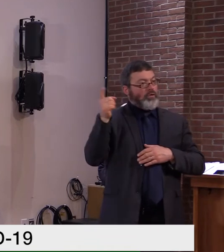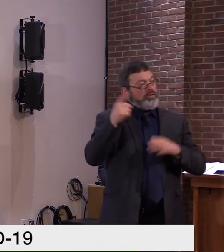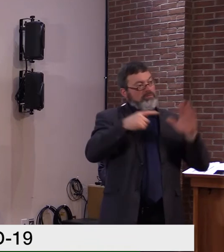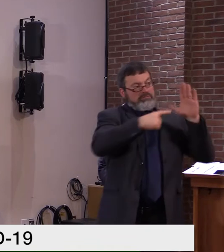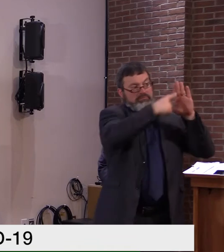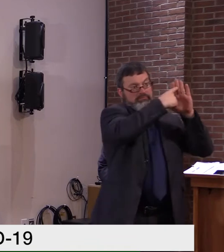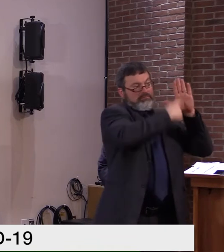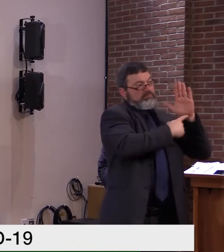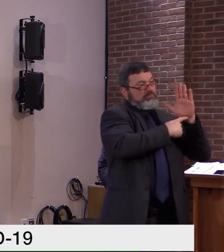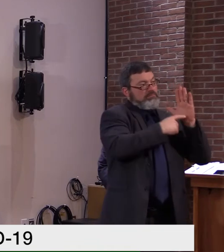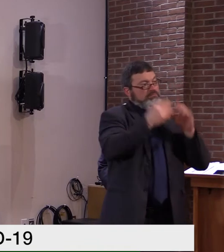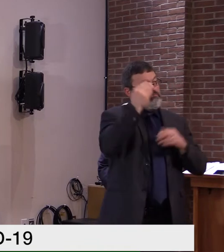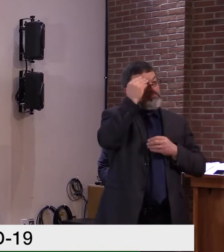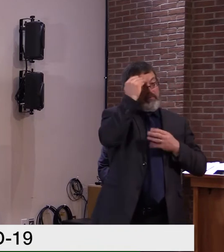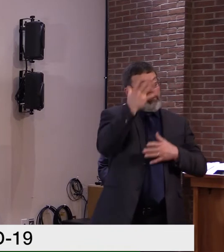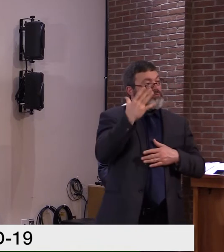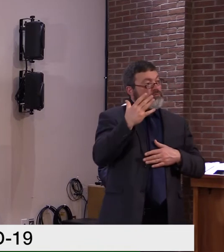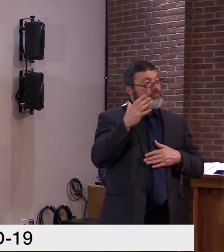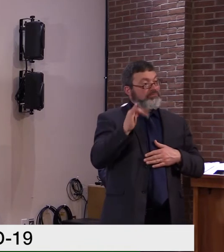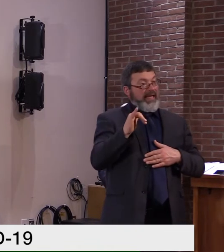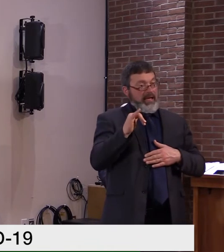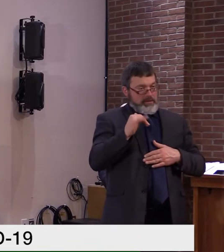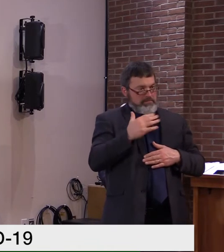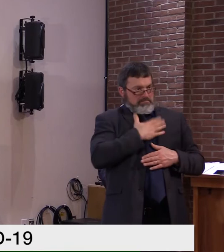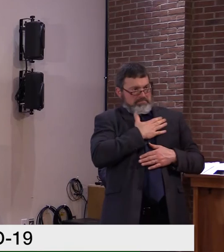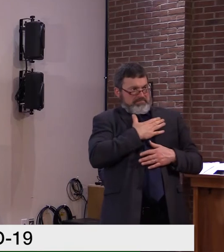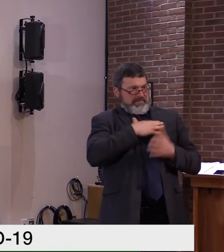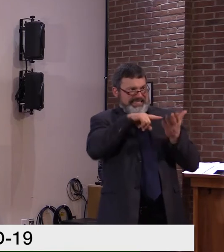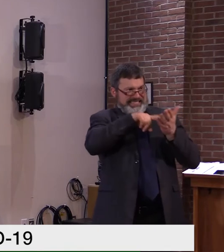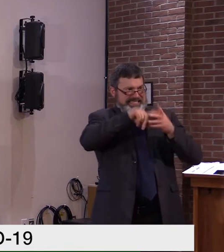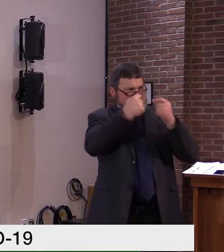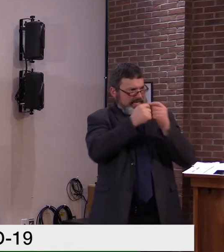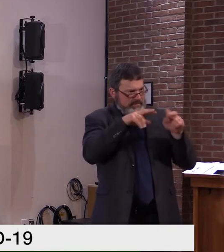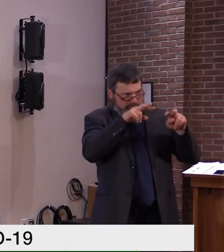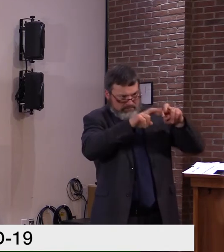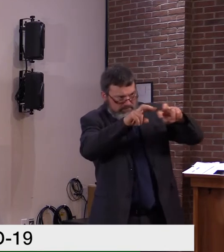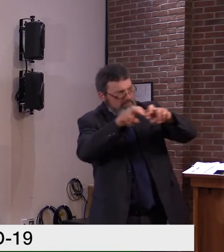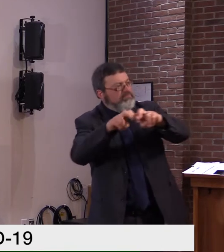tracing and EPI team that prompted the alert that we sent out.